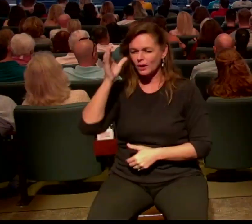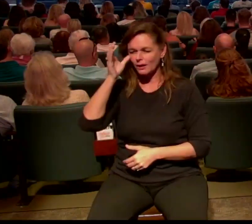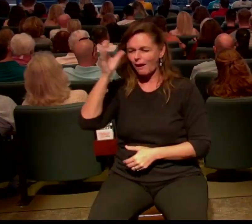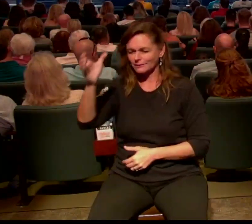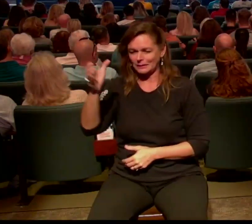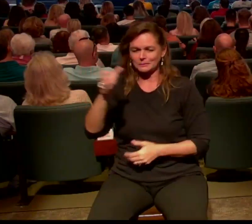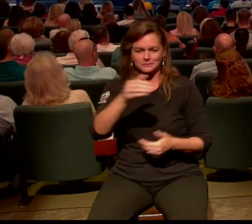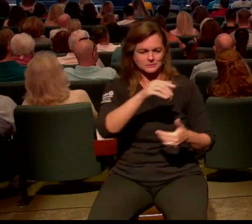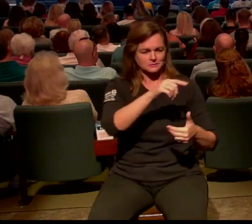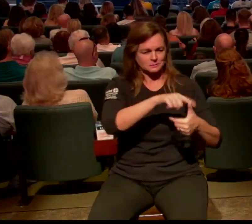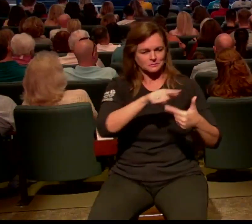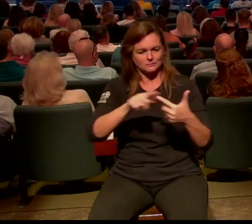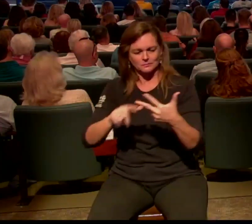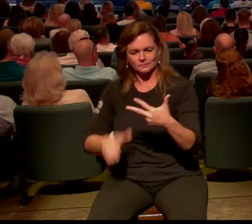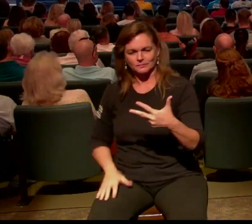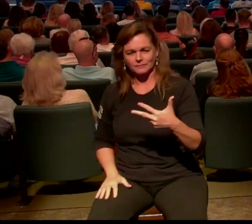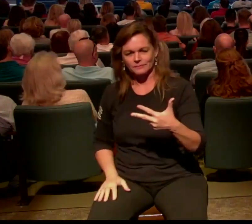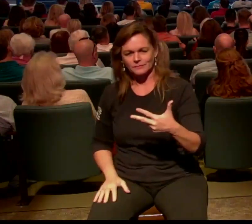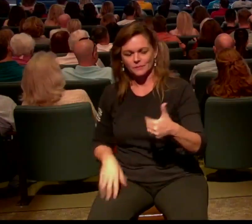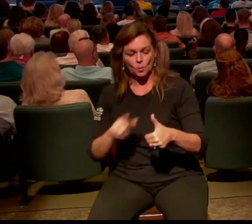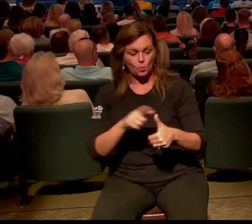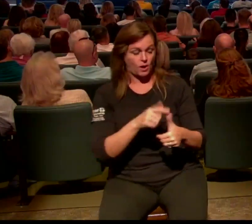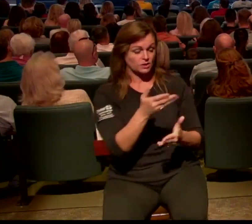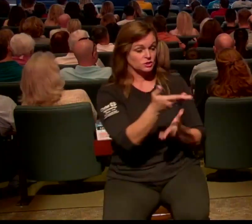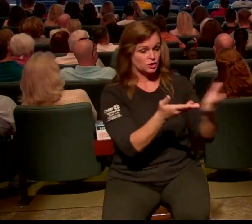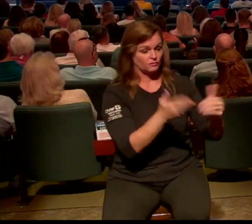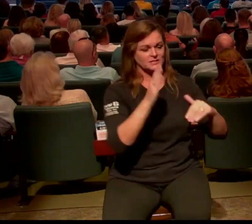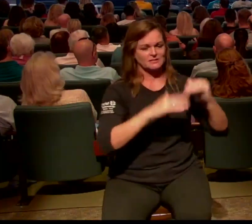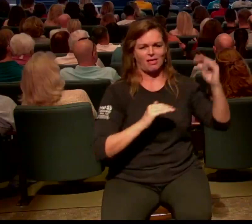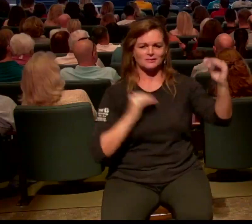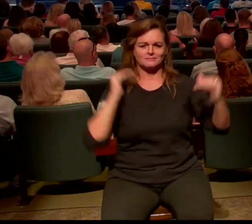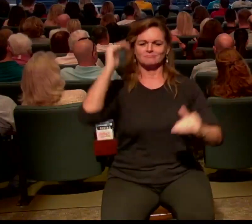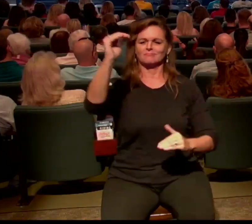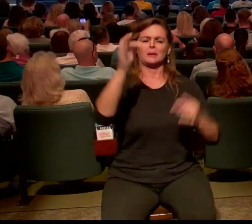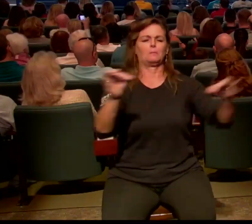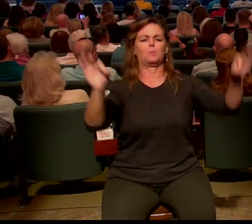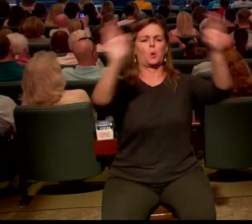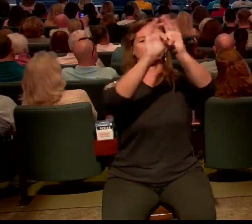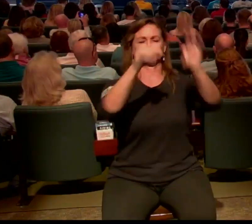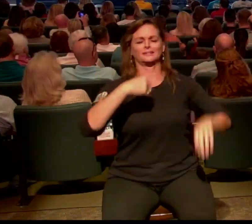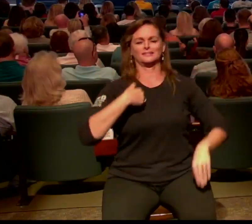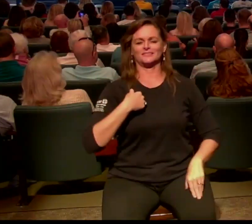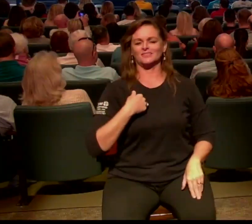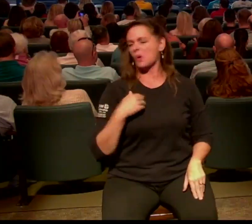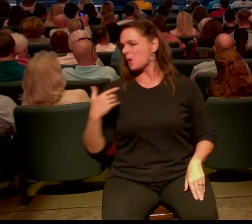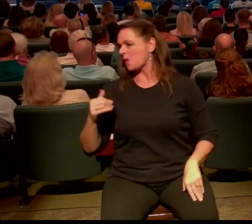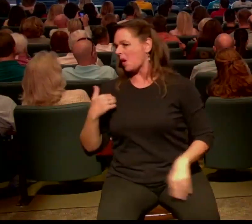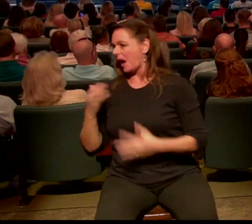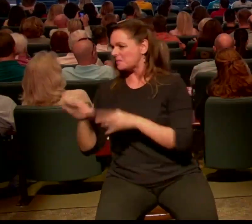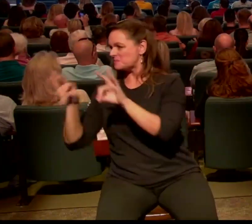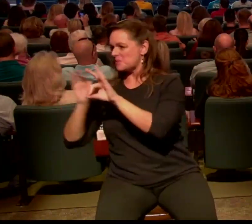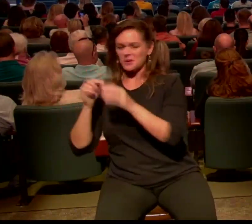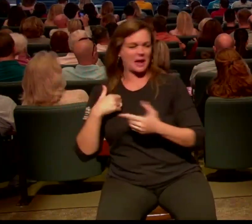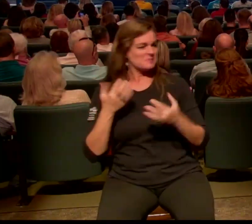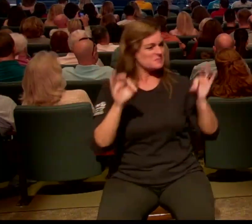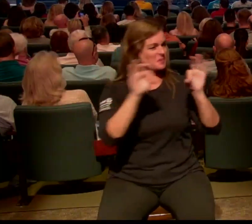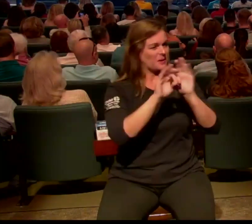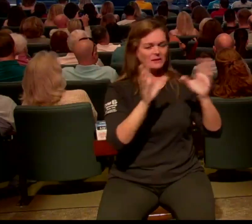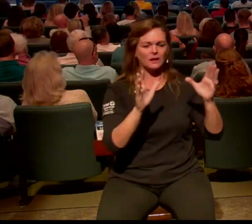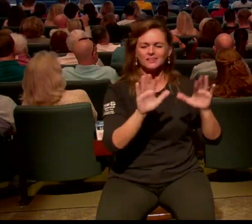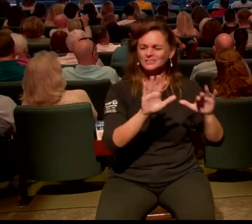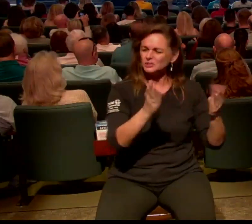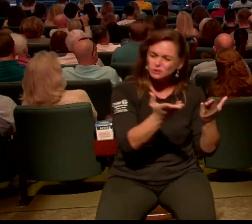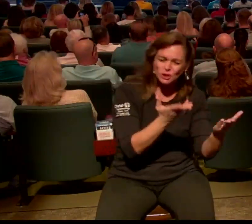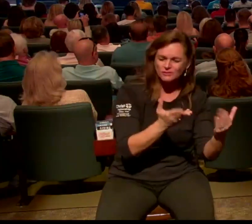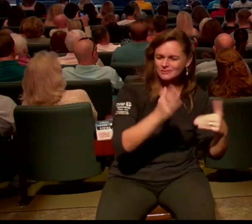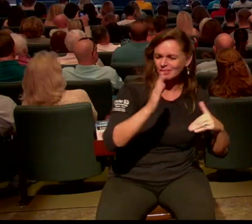that it's service over status. In Philippians, Paul is talking in chapter 2. He says,